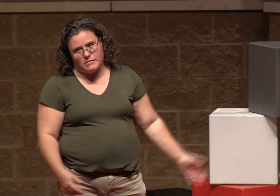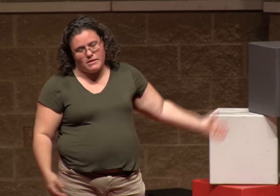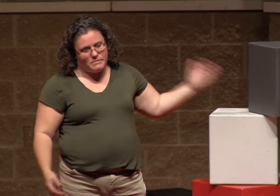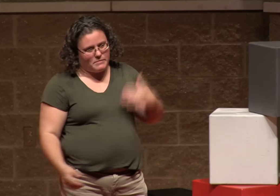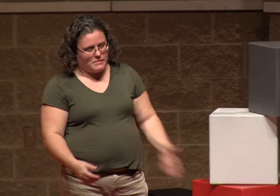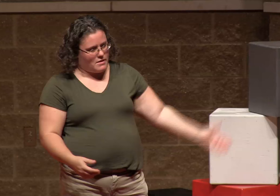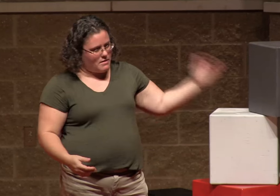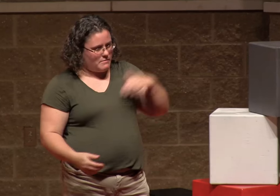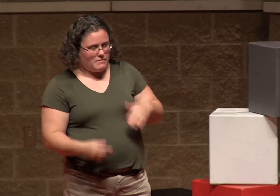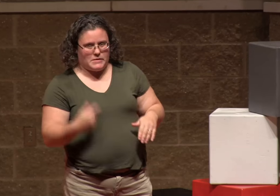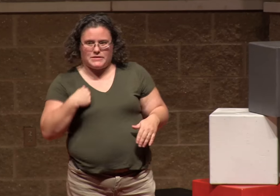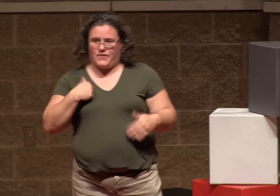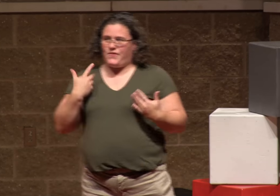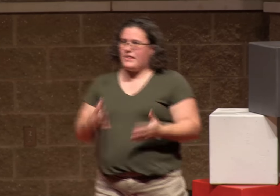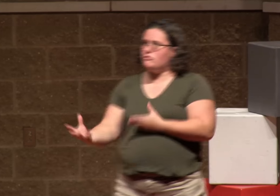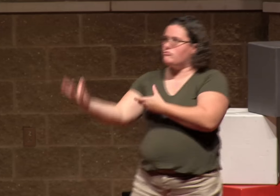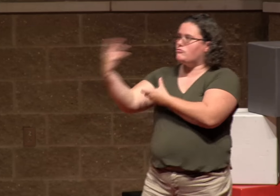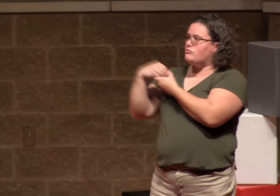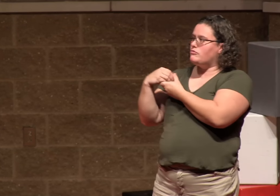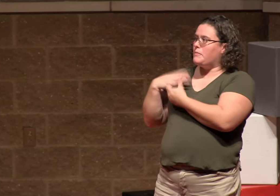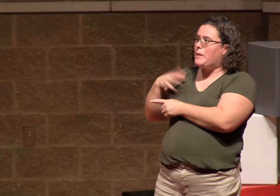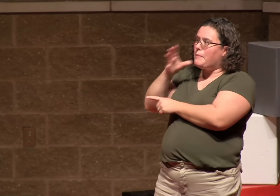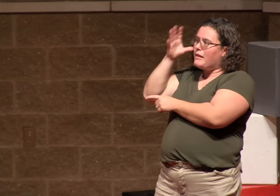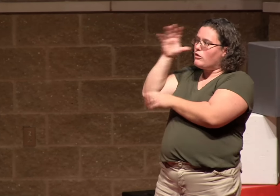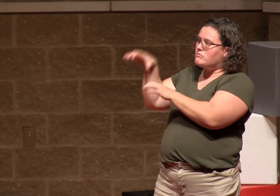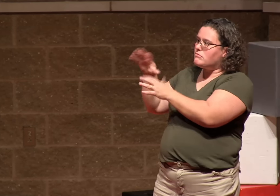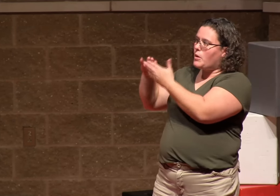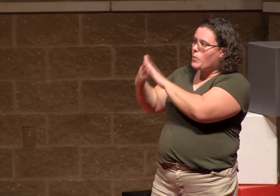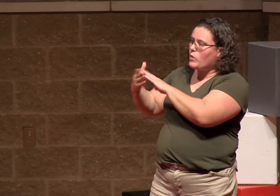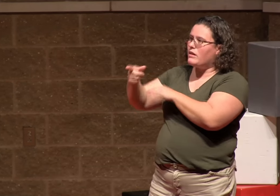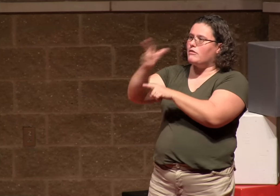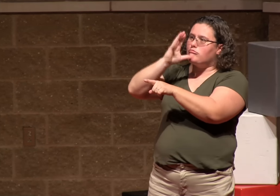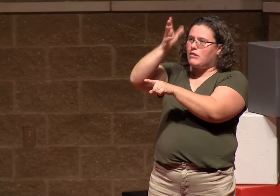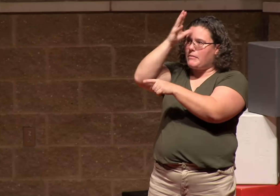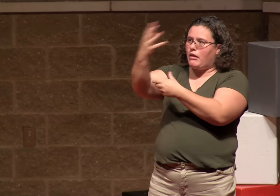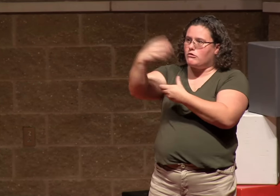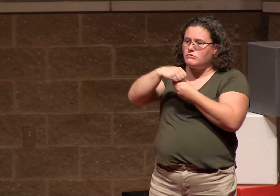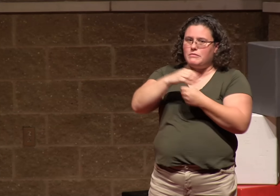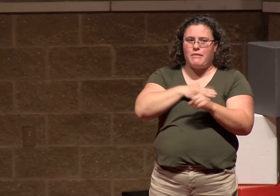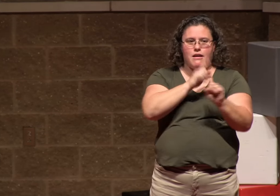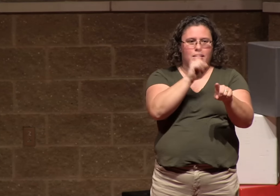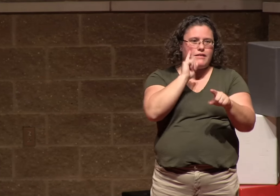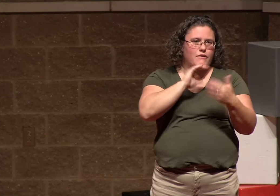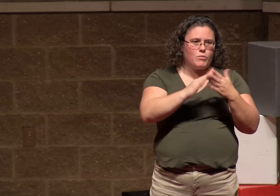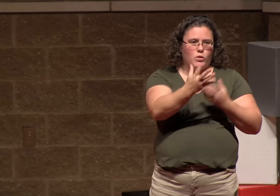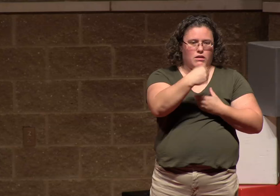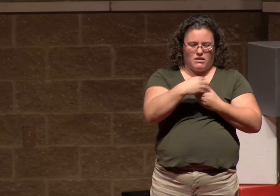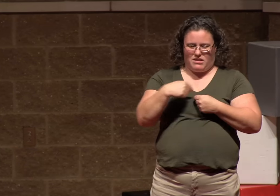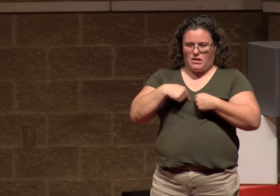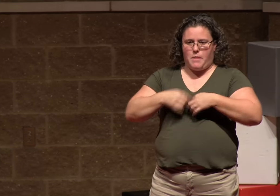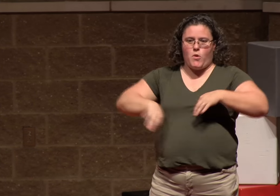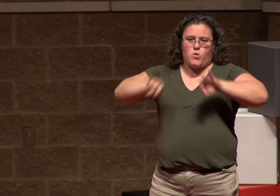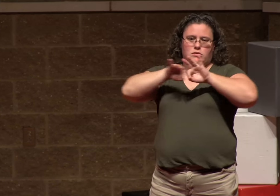get them going, get them going into those activities. So just like my grandmother and grandmother